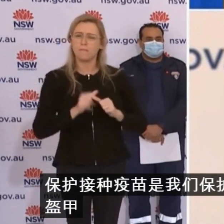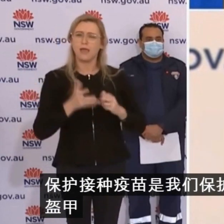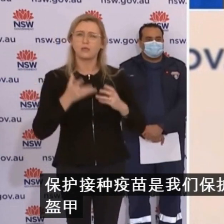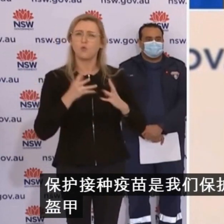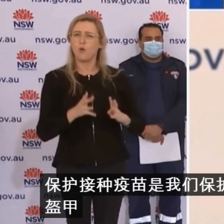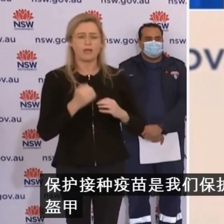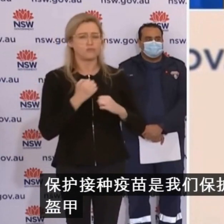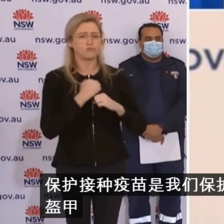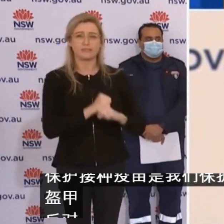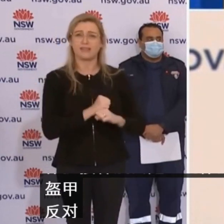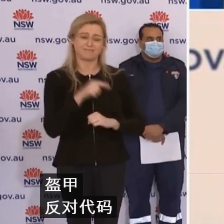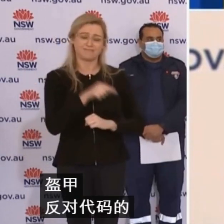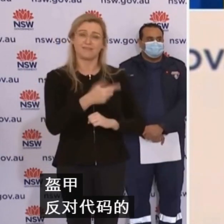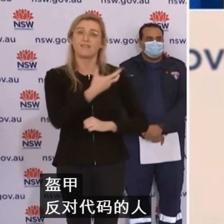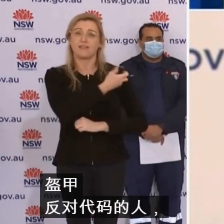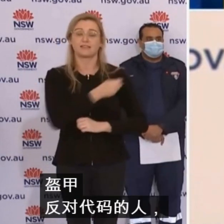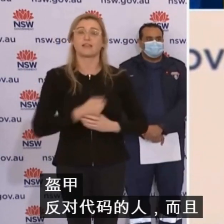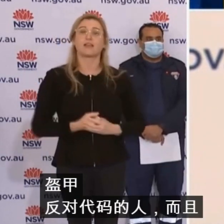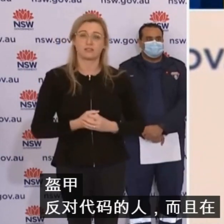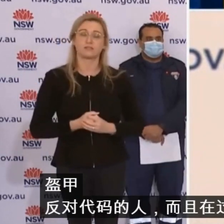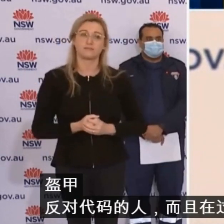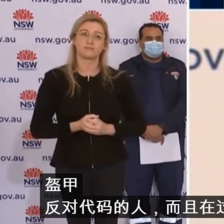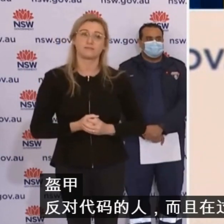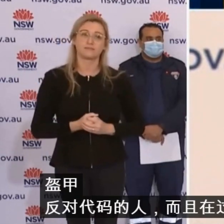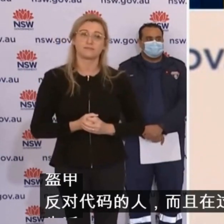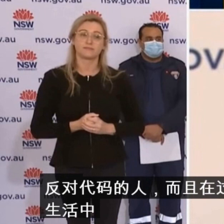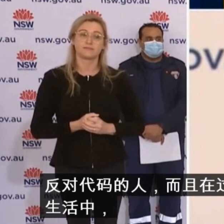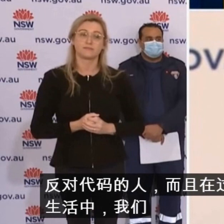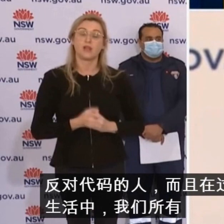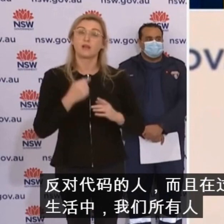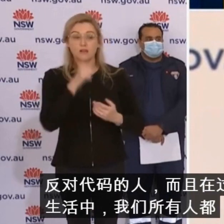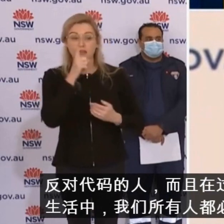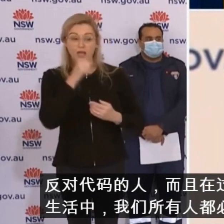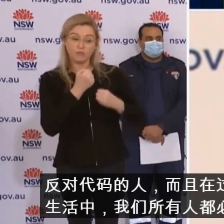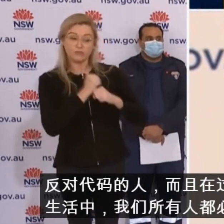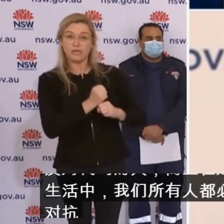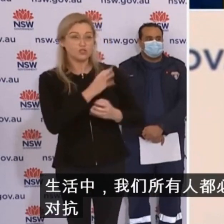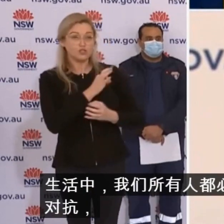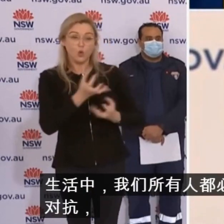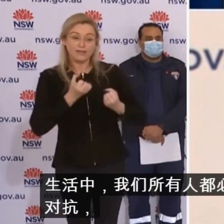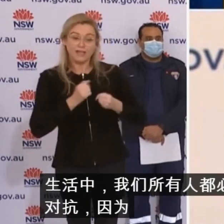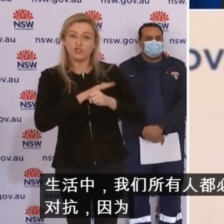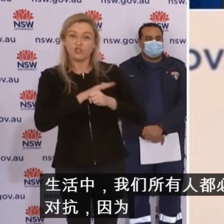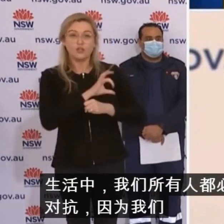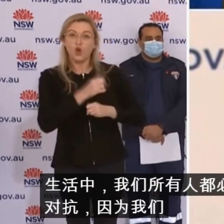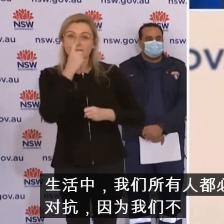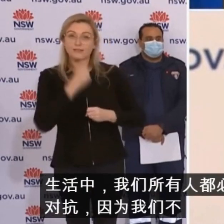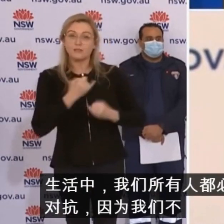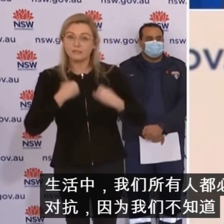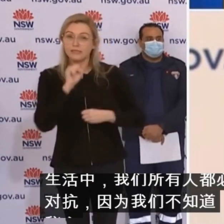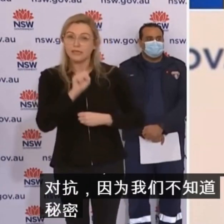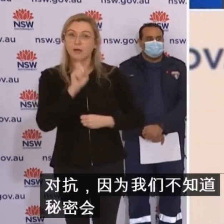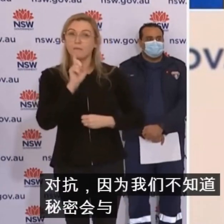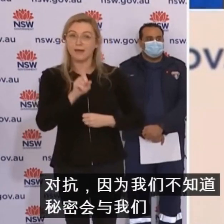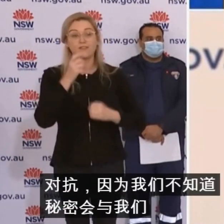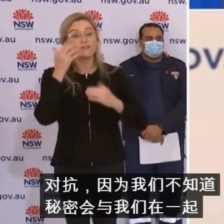have in protecting people against COVID, but also in living a normal life. All of us have to accept, as confronting as it is, that we